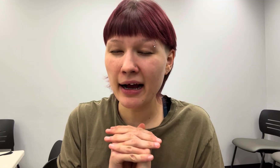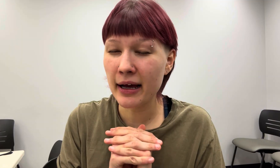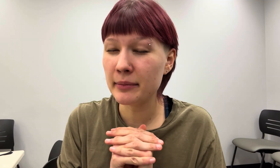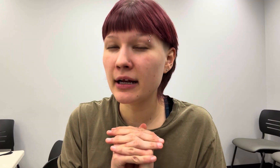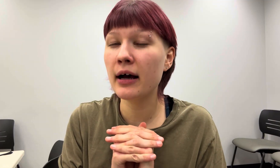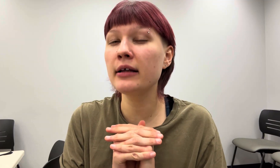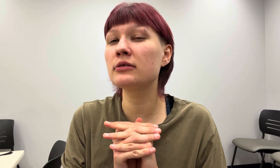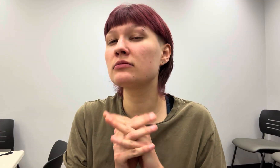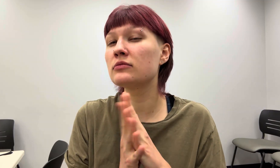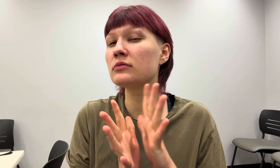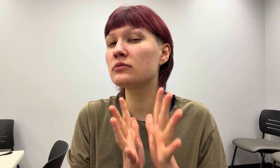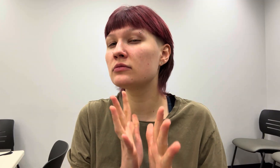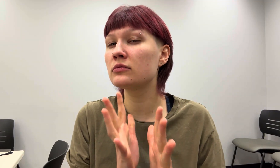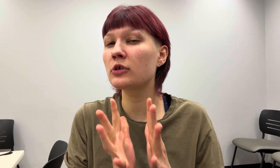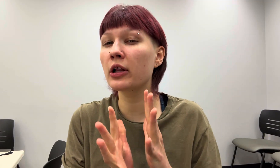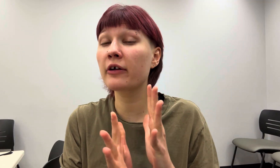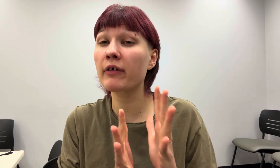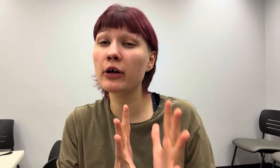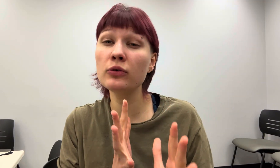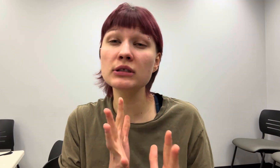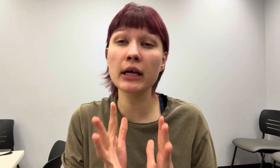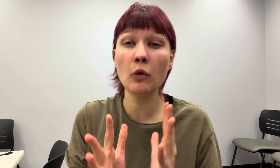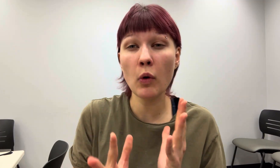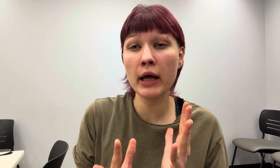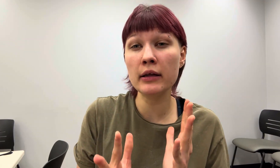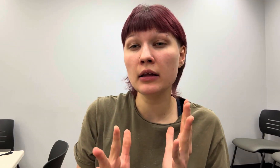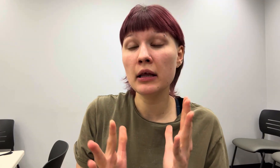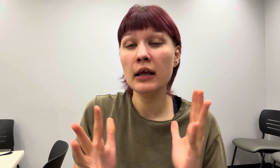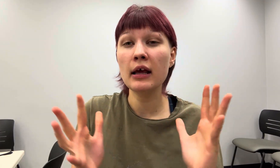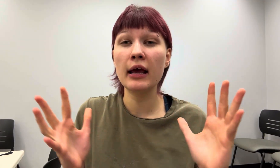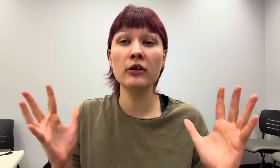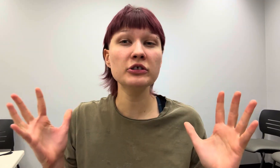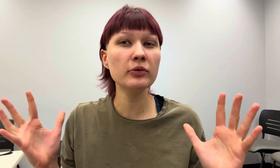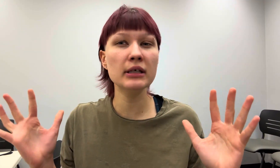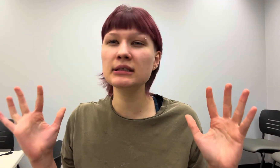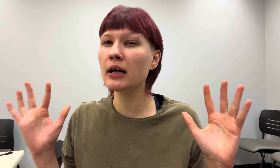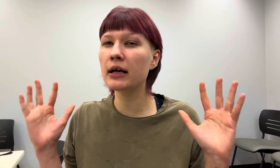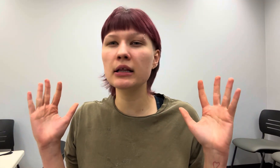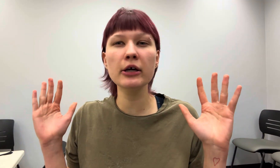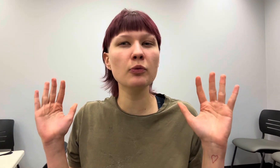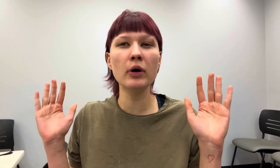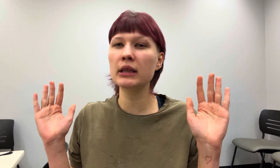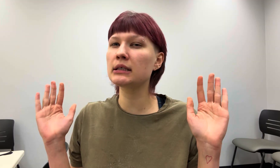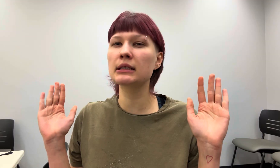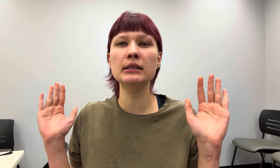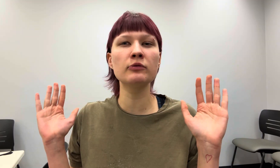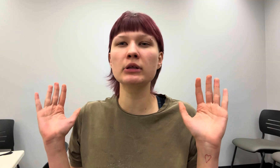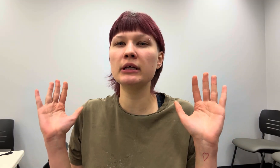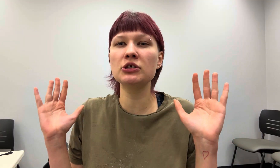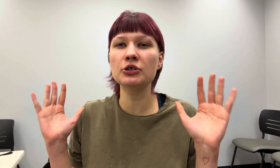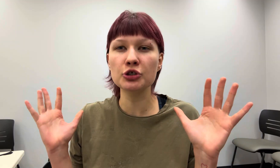I'm not clarifying who's saying what, and also it's not clear what this is in relation to.